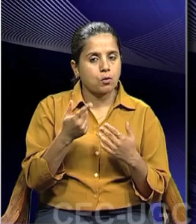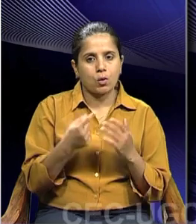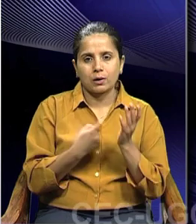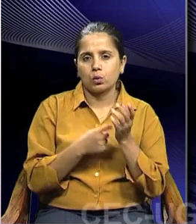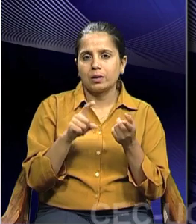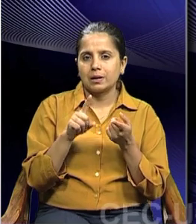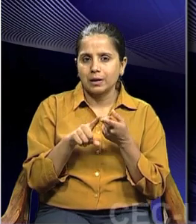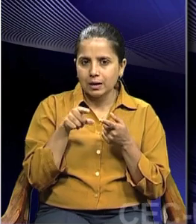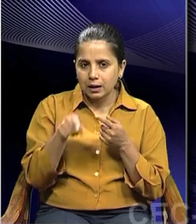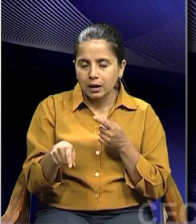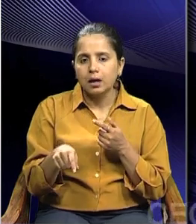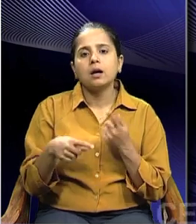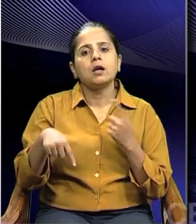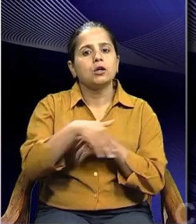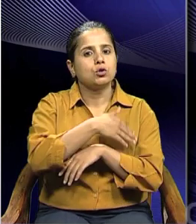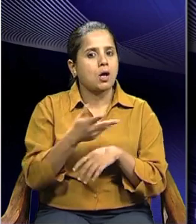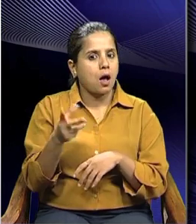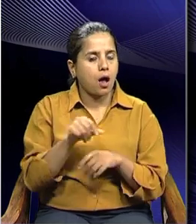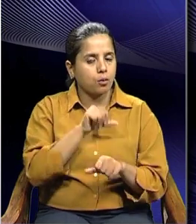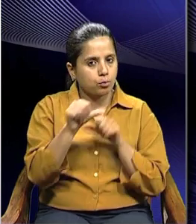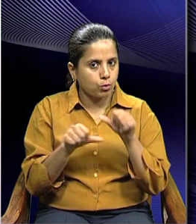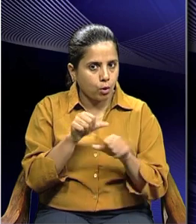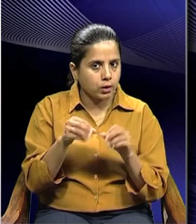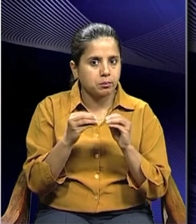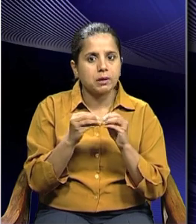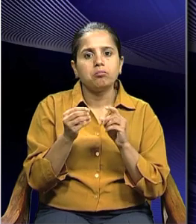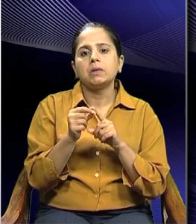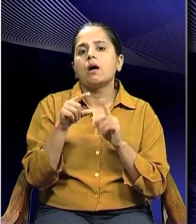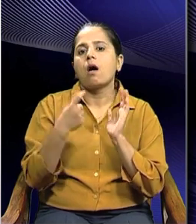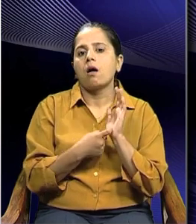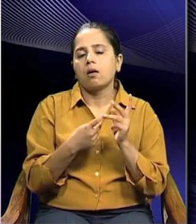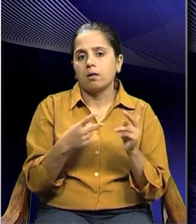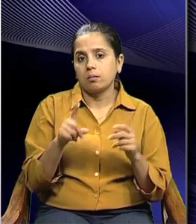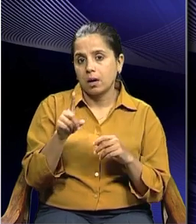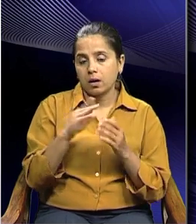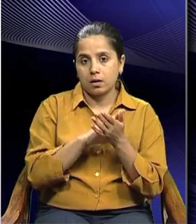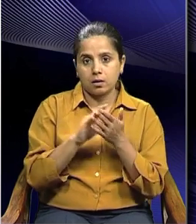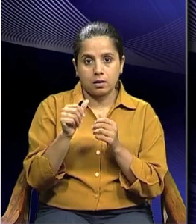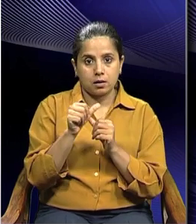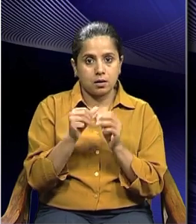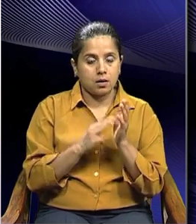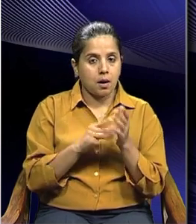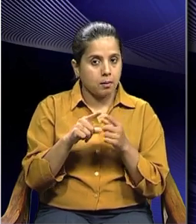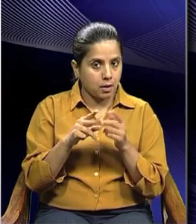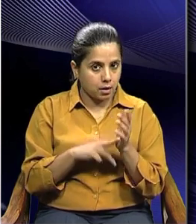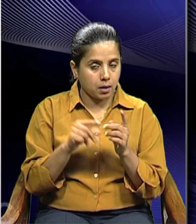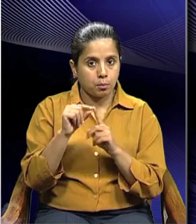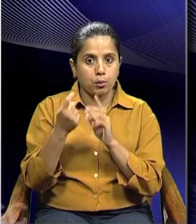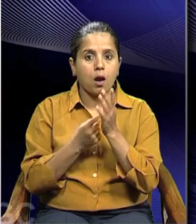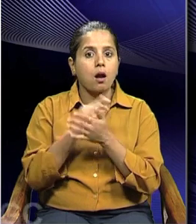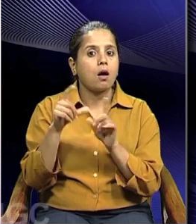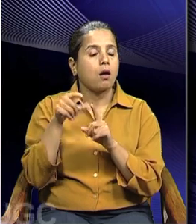re-engineering the entire process, you are resorting to BPR. Although Hamel and Prahlad's idea